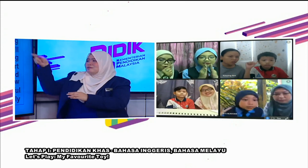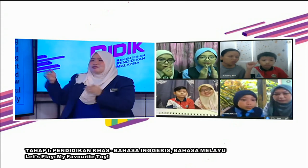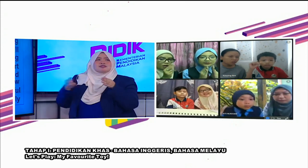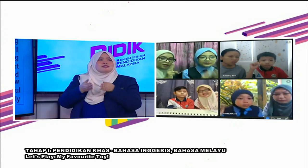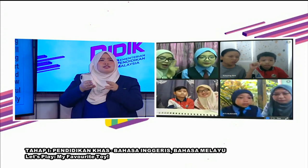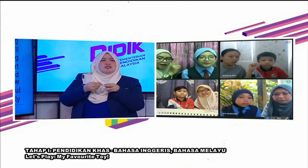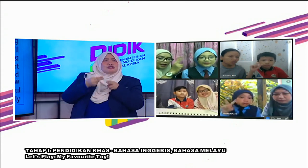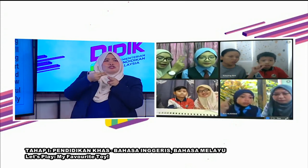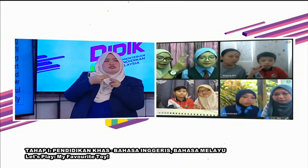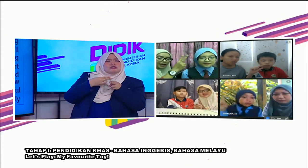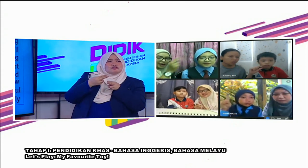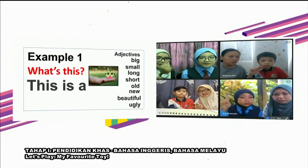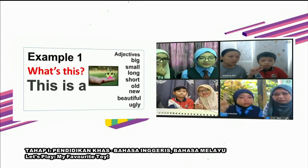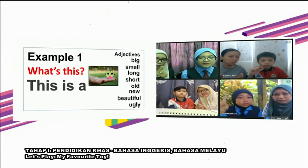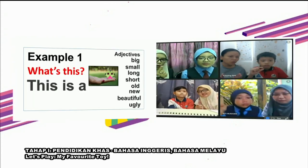What?